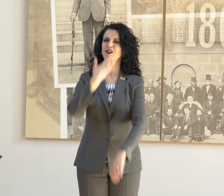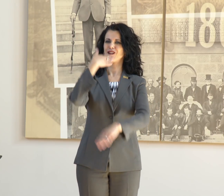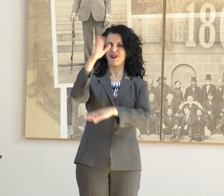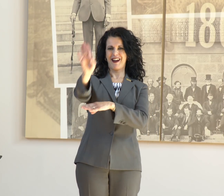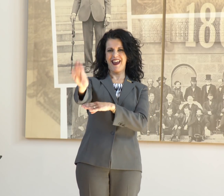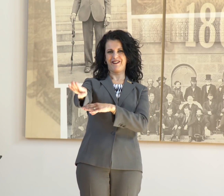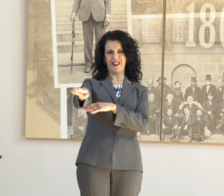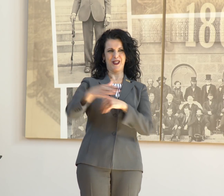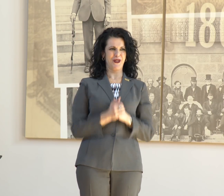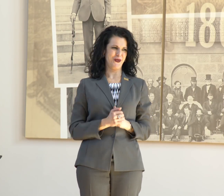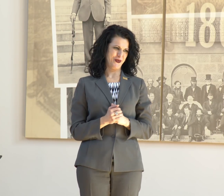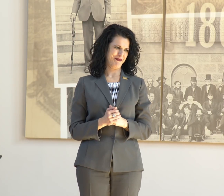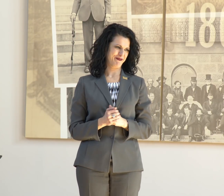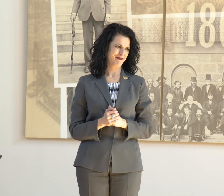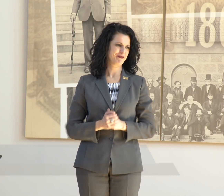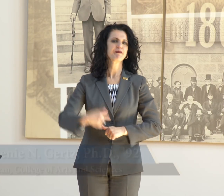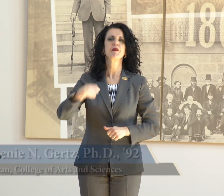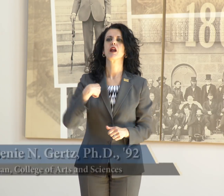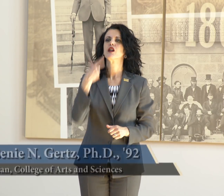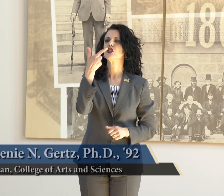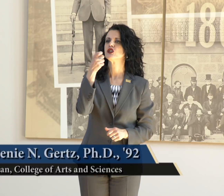Good afternoon, everyone.